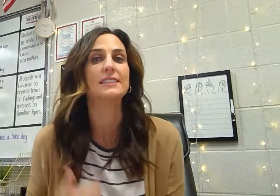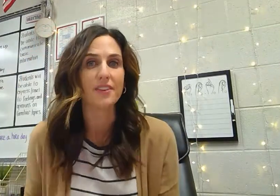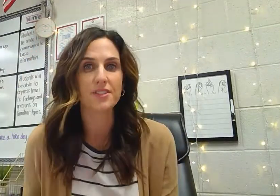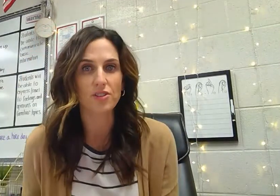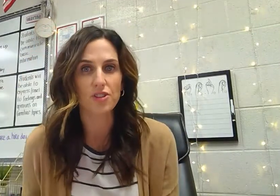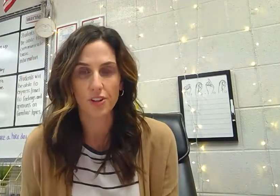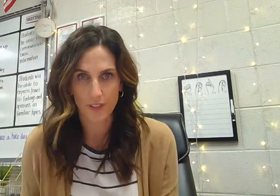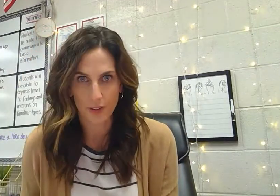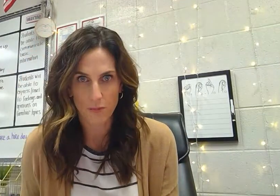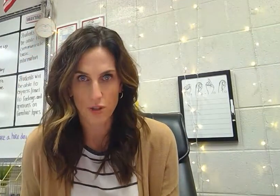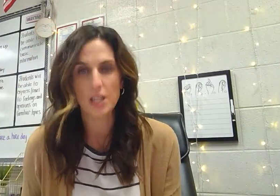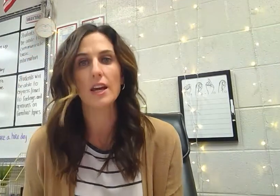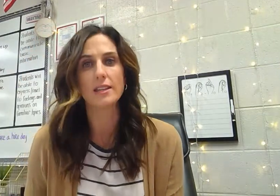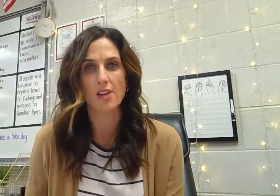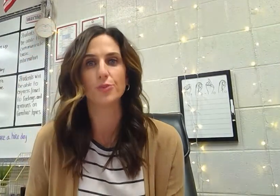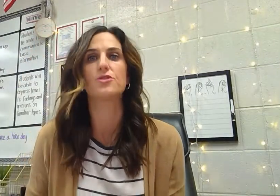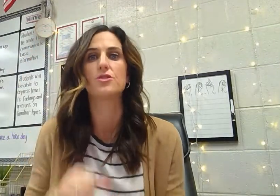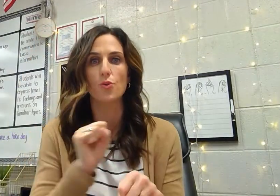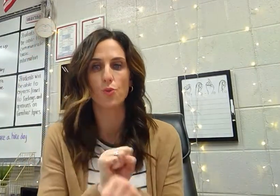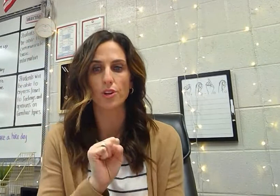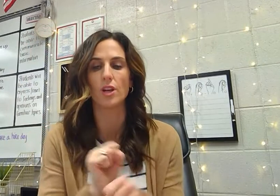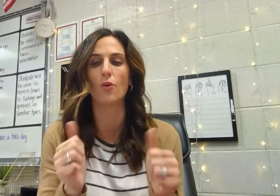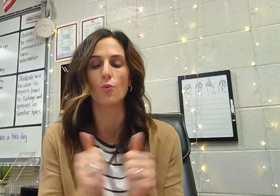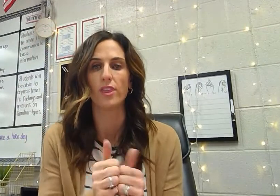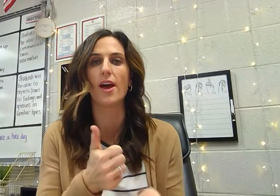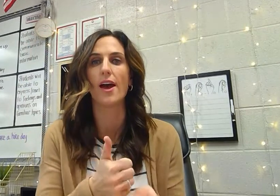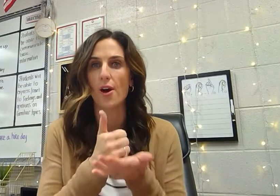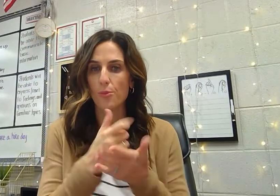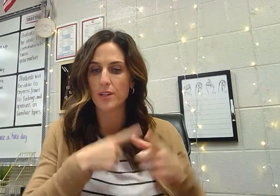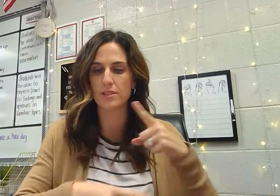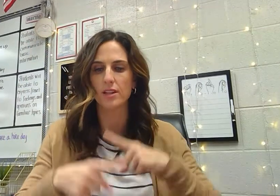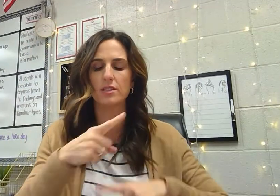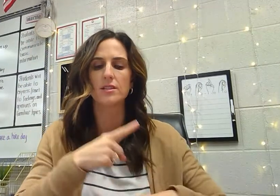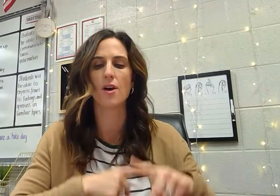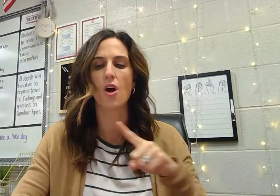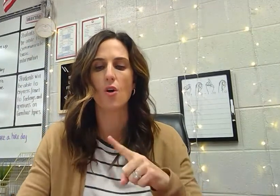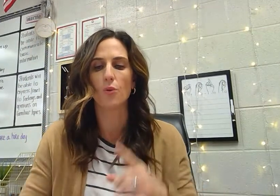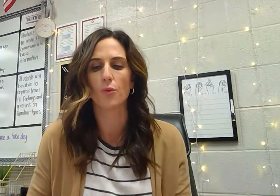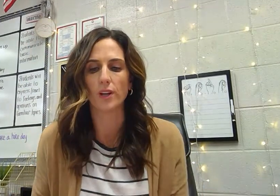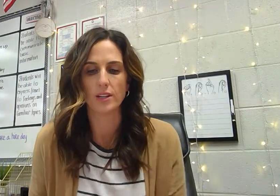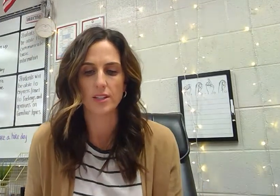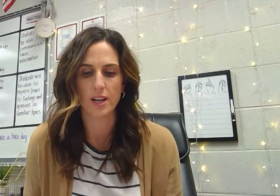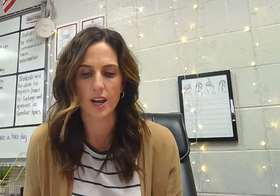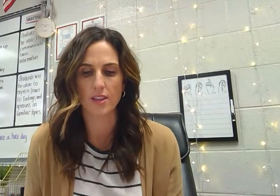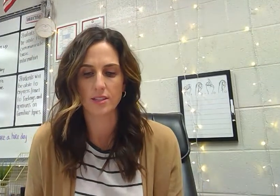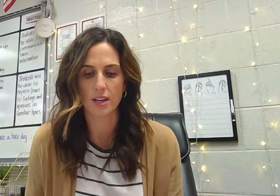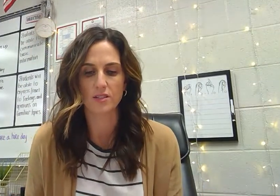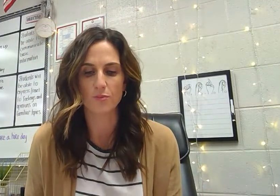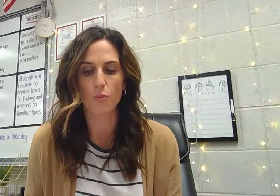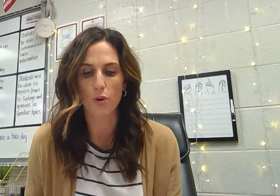Next section on our vocab sheet, again, we're still working with helping signs. We're working today the signs more